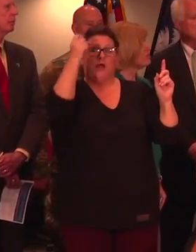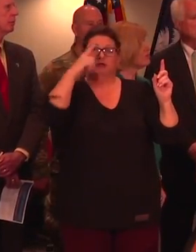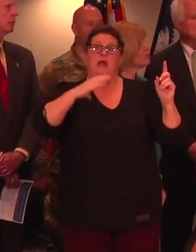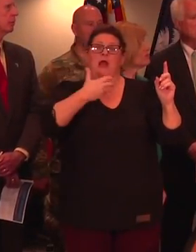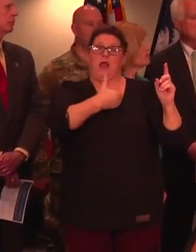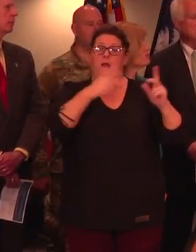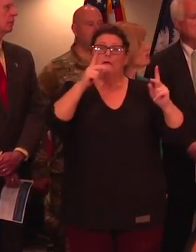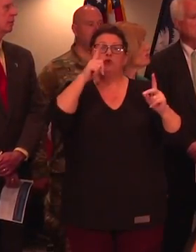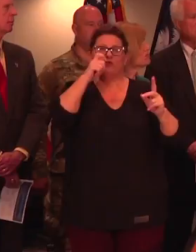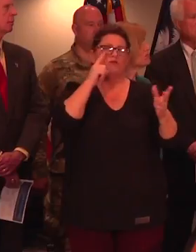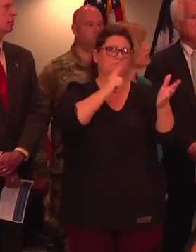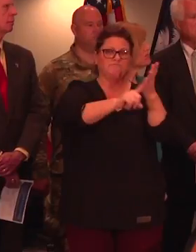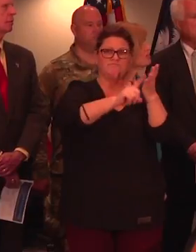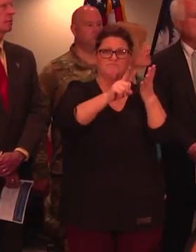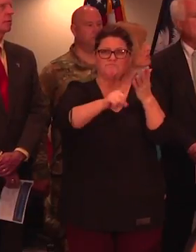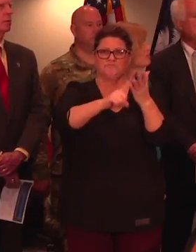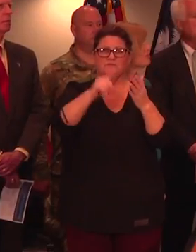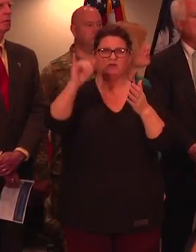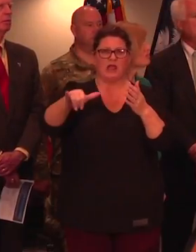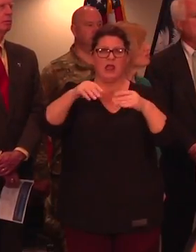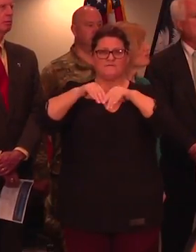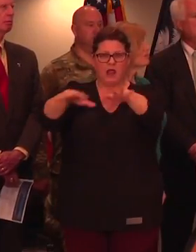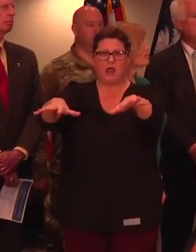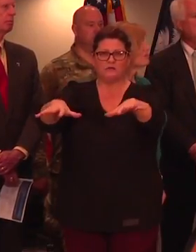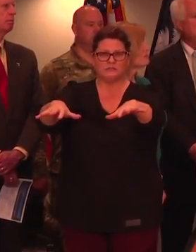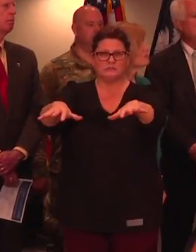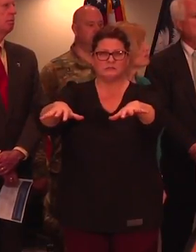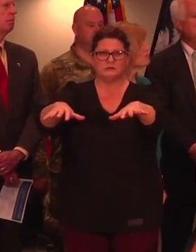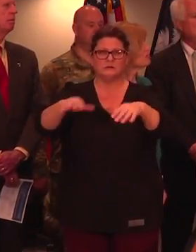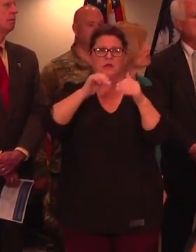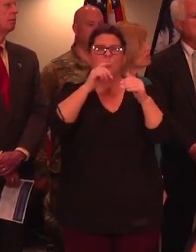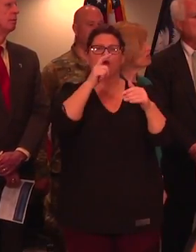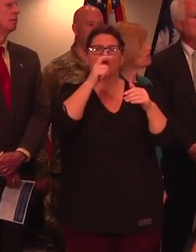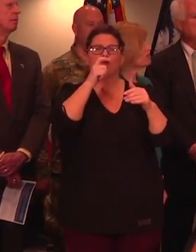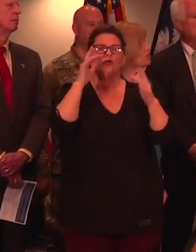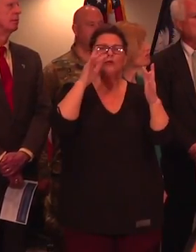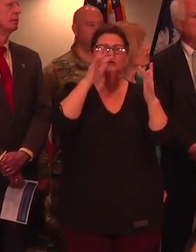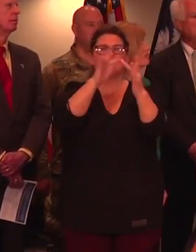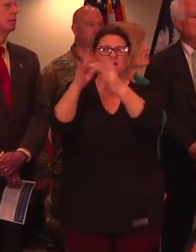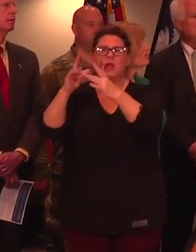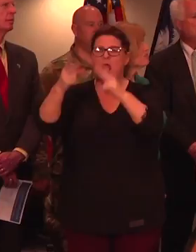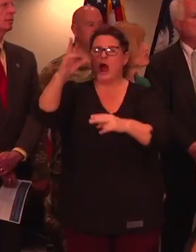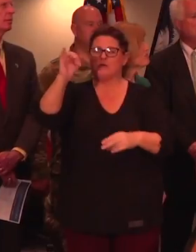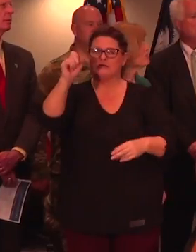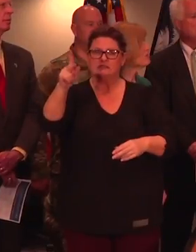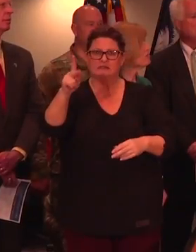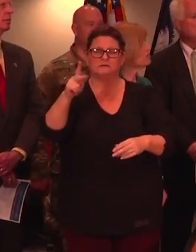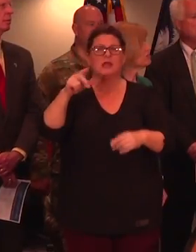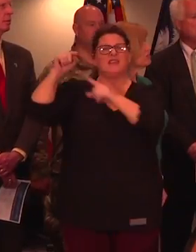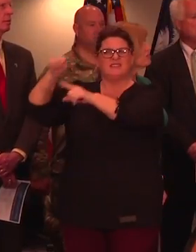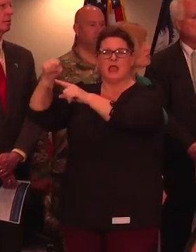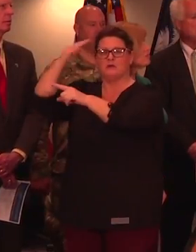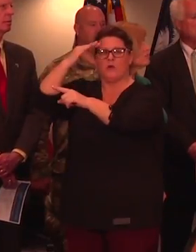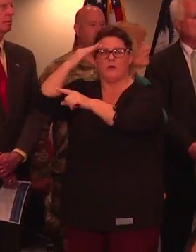are the ones who are investigating the contacts of high-risk exposures, and I don't have the information here